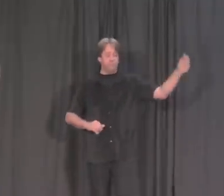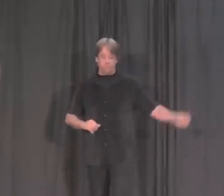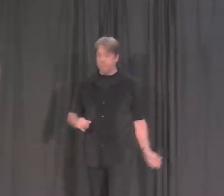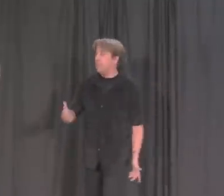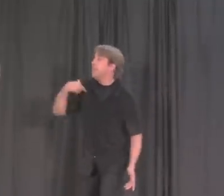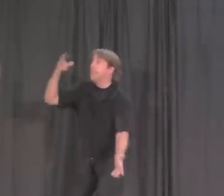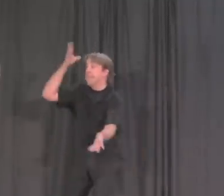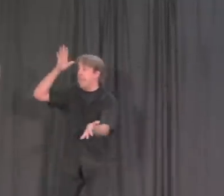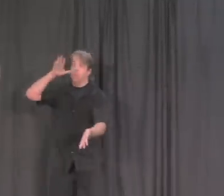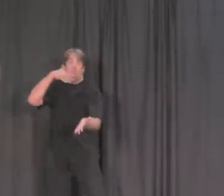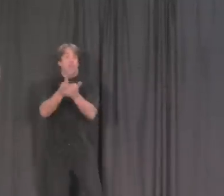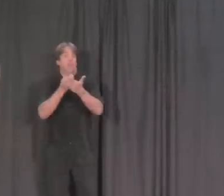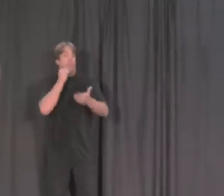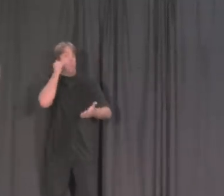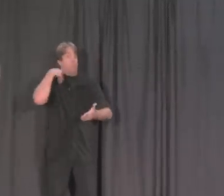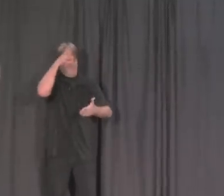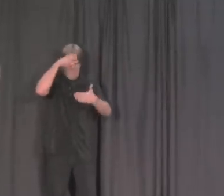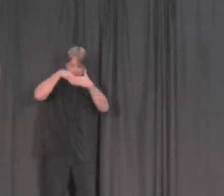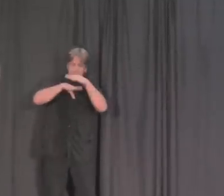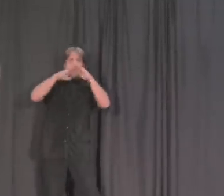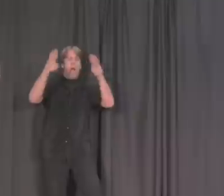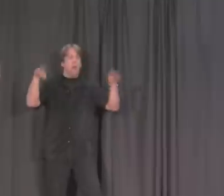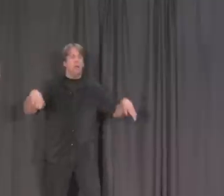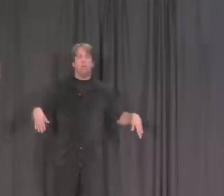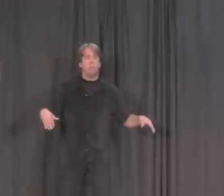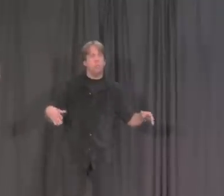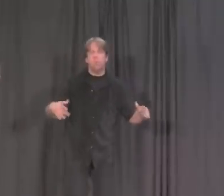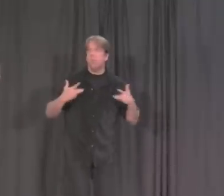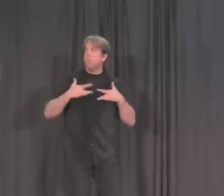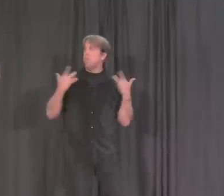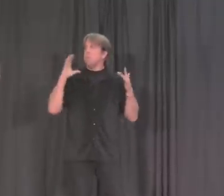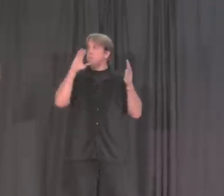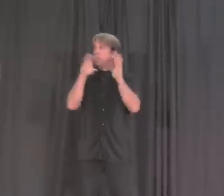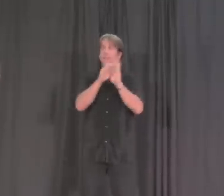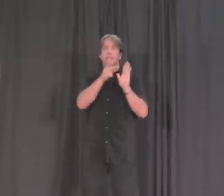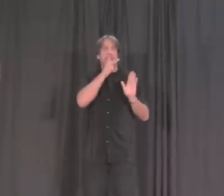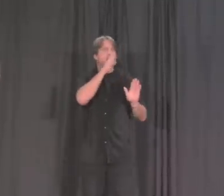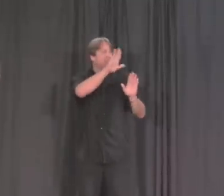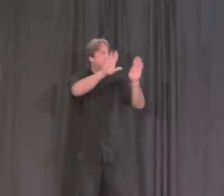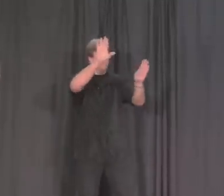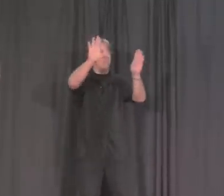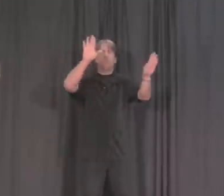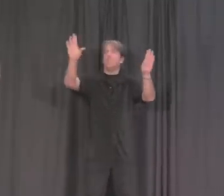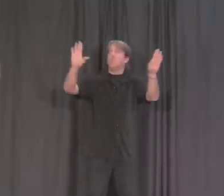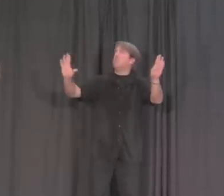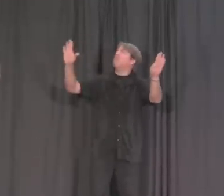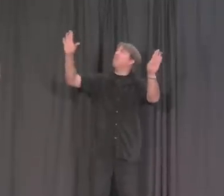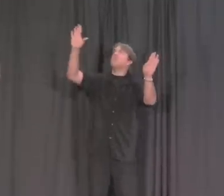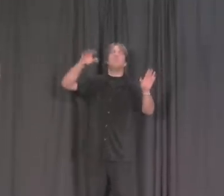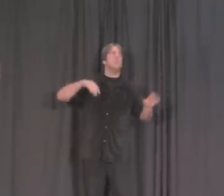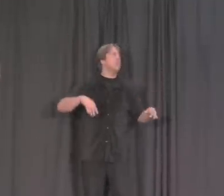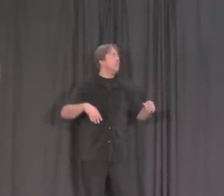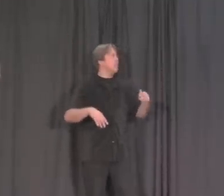The teacher left, and my father arrived home shortly after. He was like, what is up with all these pictures of Keith on the wall?